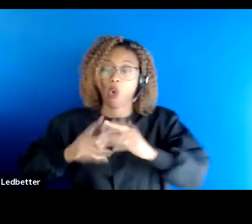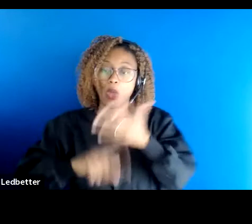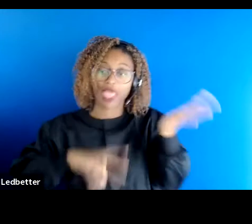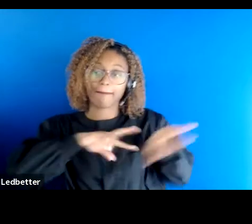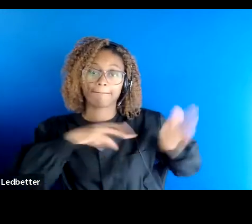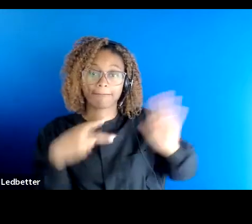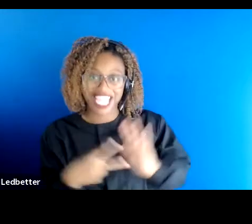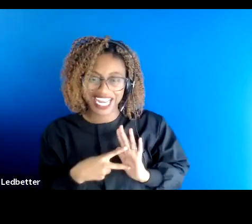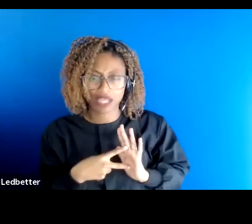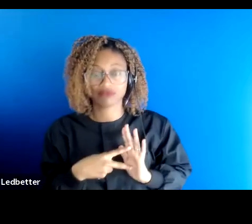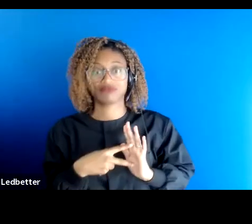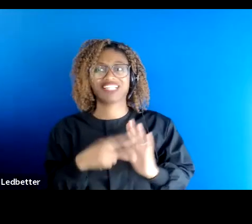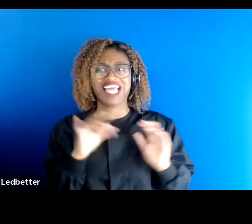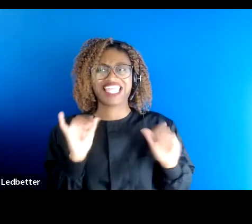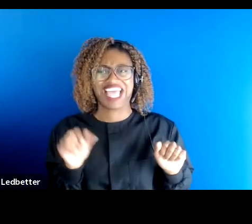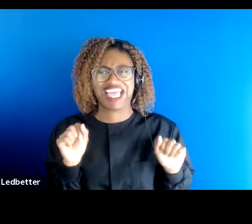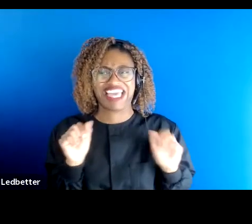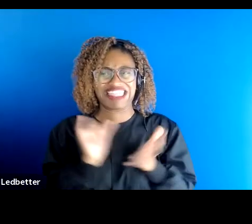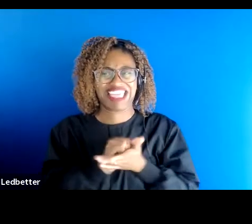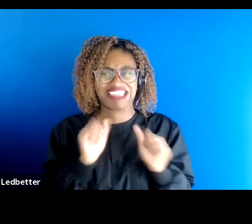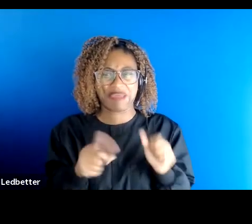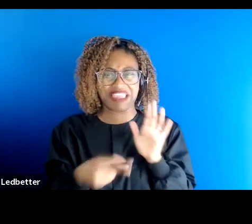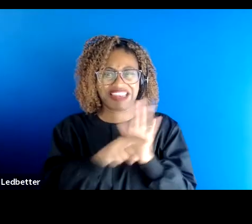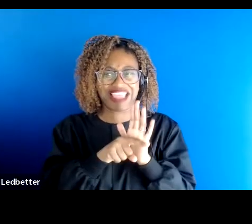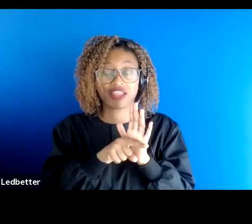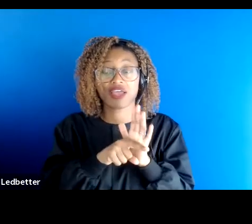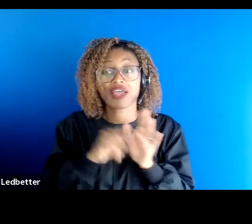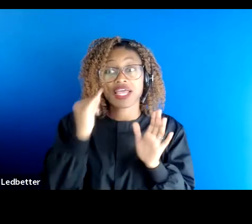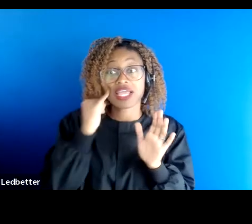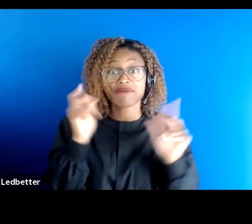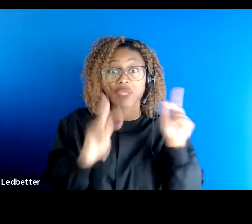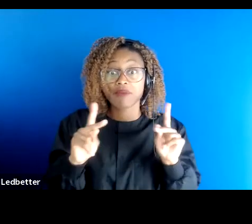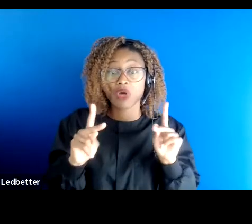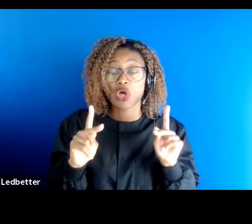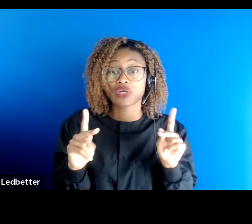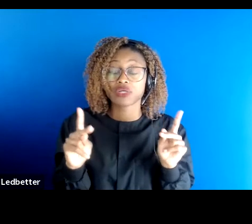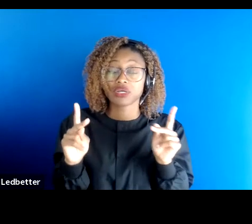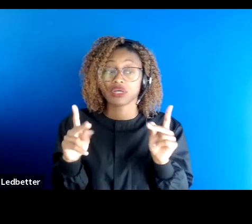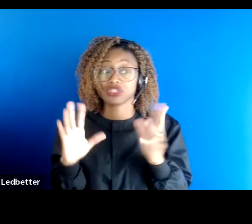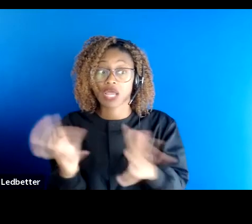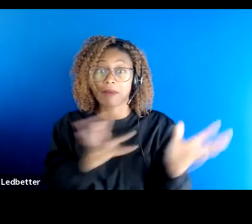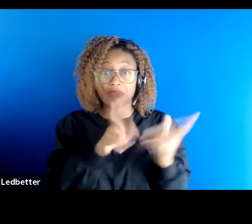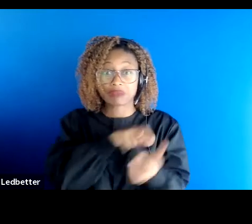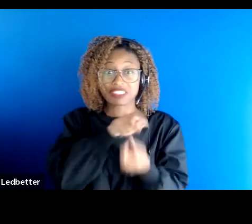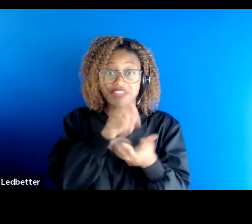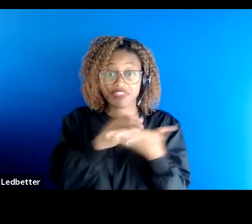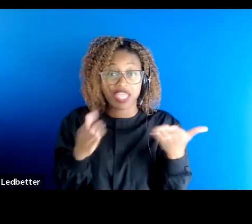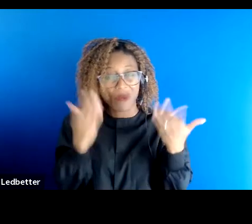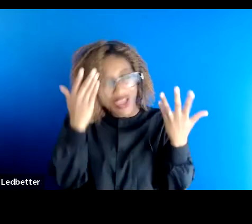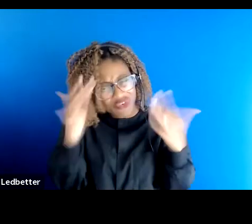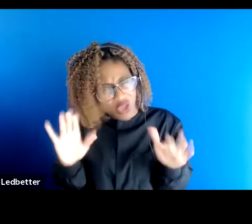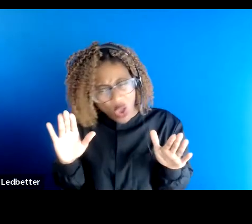mean, which can be a negative, because then when people talk about certain things, then they don't really know which of